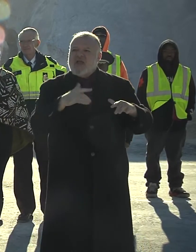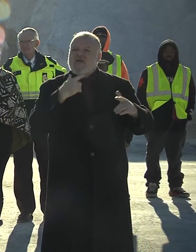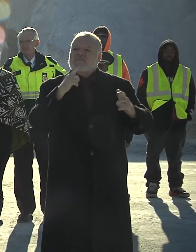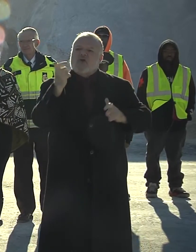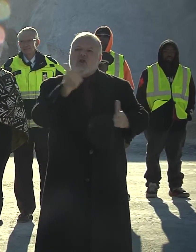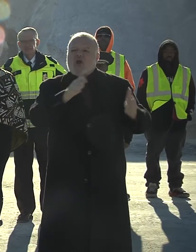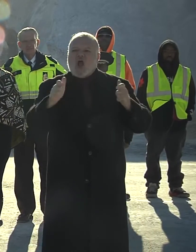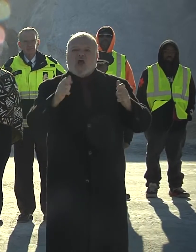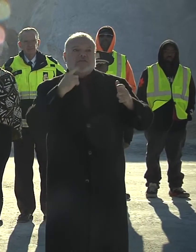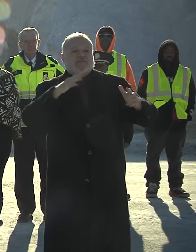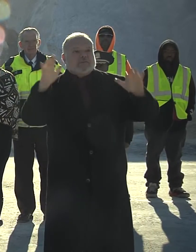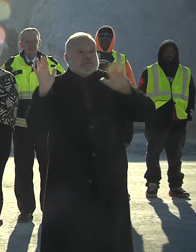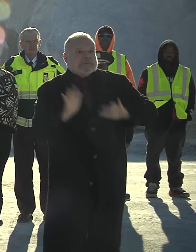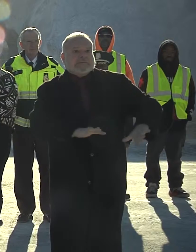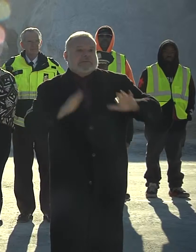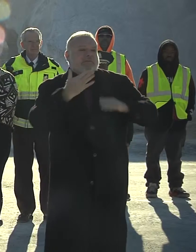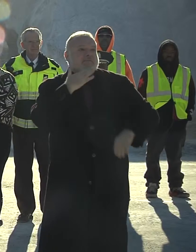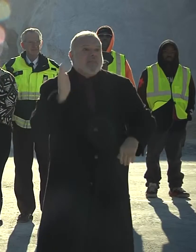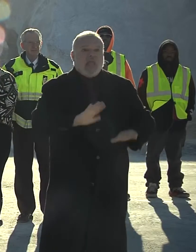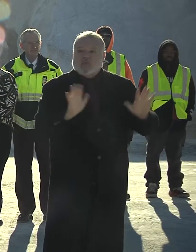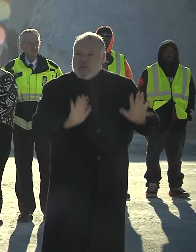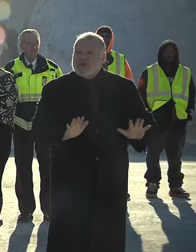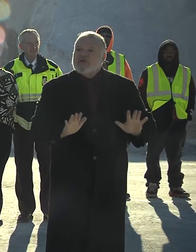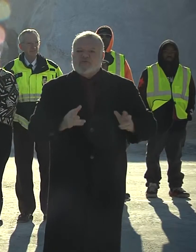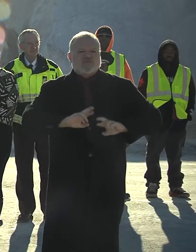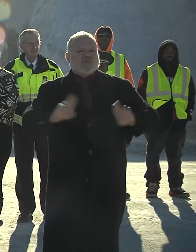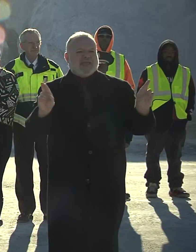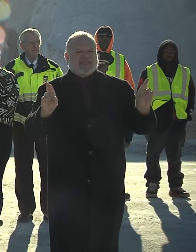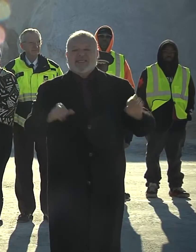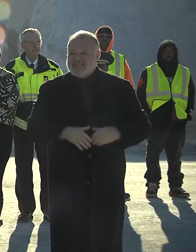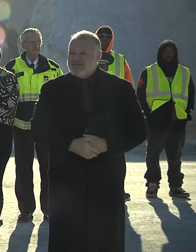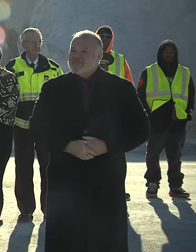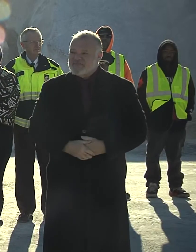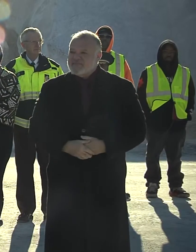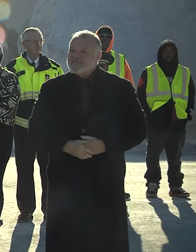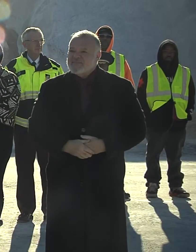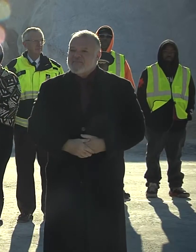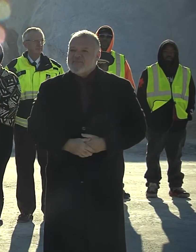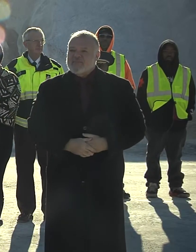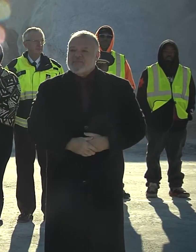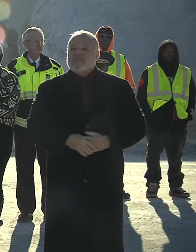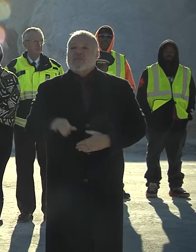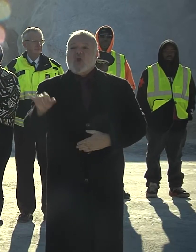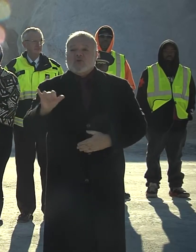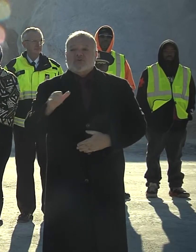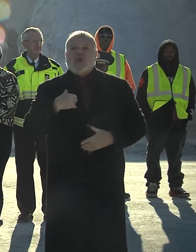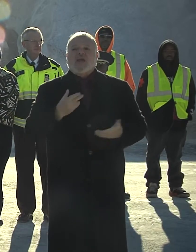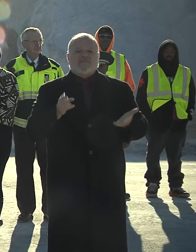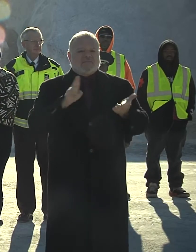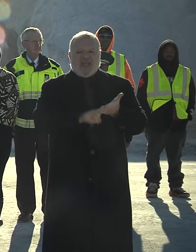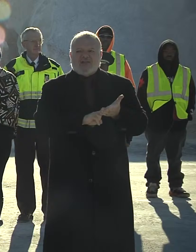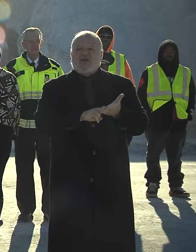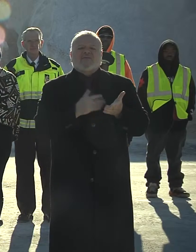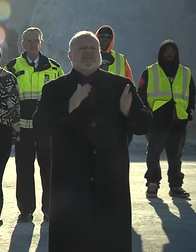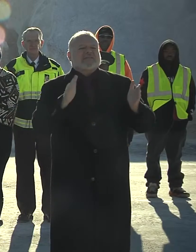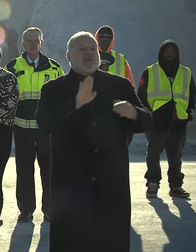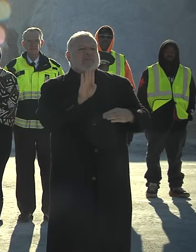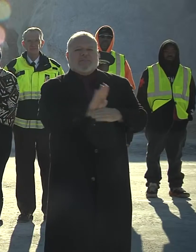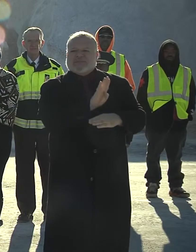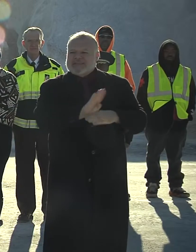To help us keep our community safe this season, we've also contracted with small businesses to clear, plow, and